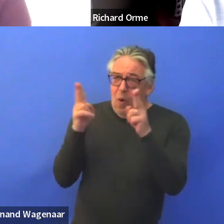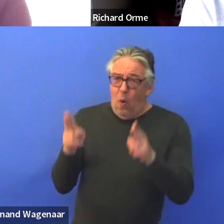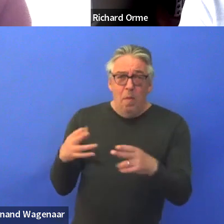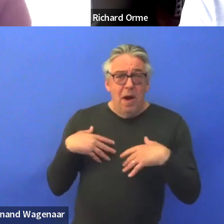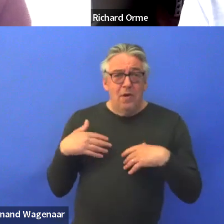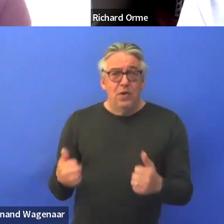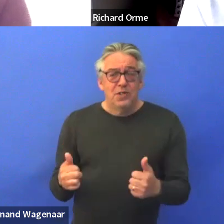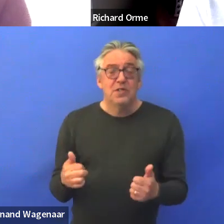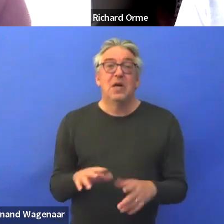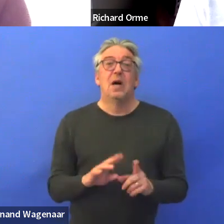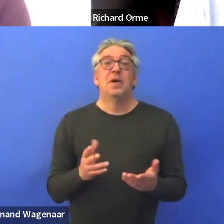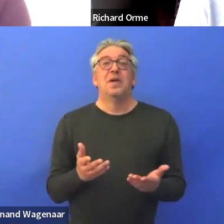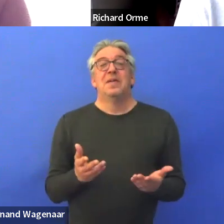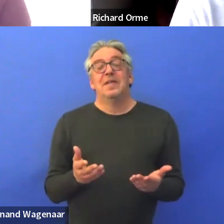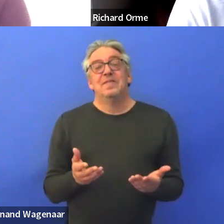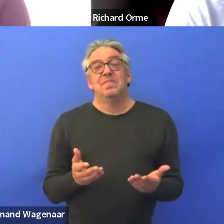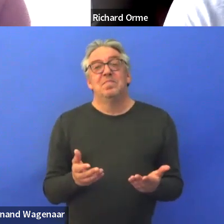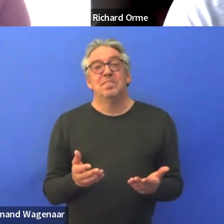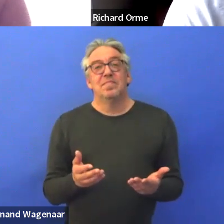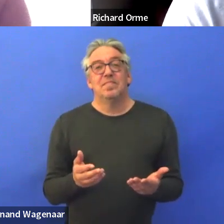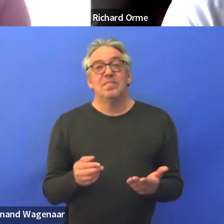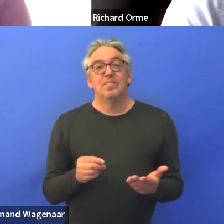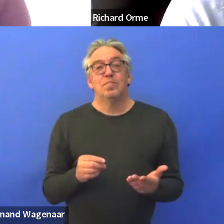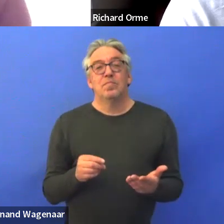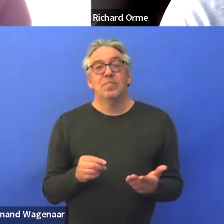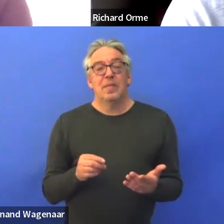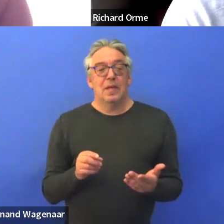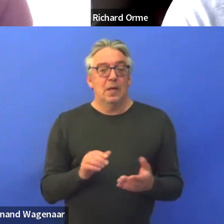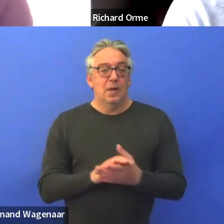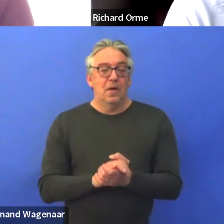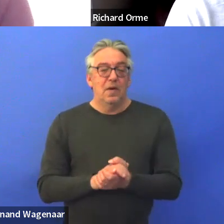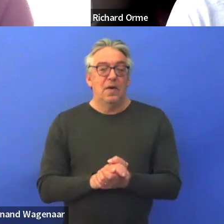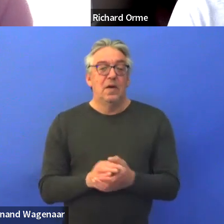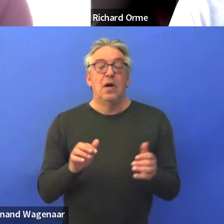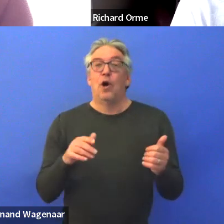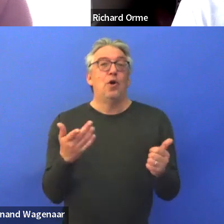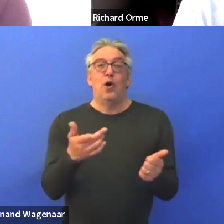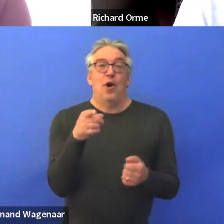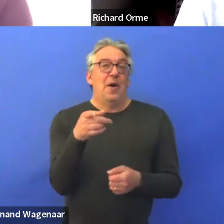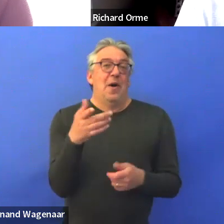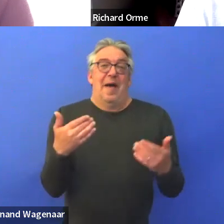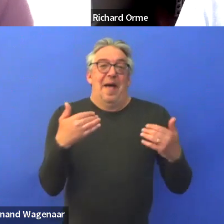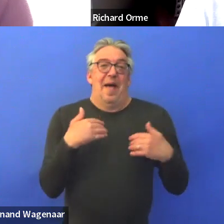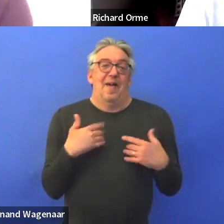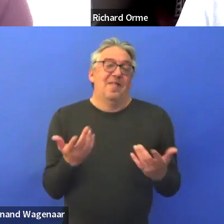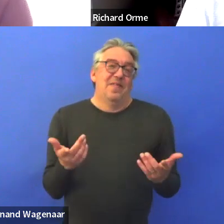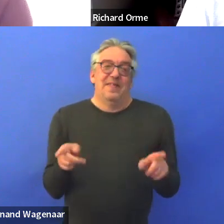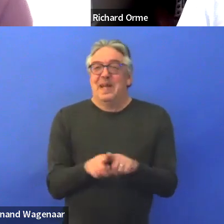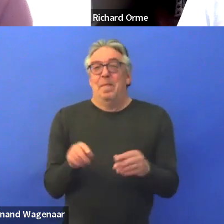be pronounced, but this is not widely used. So yeah, you'll have the same kind of quirks if you're